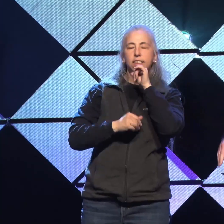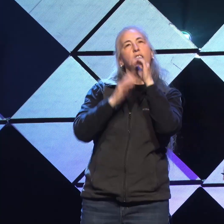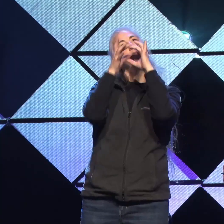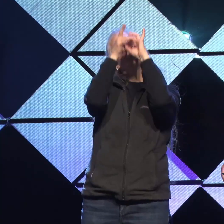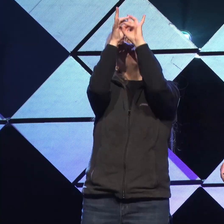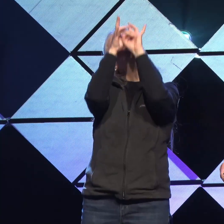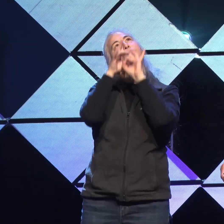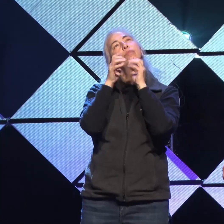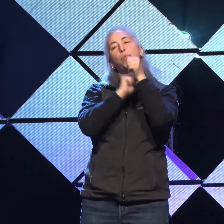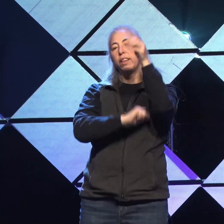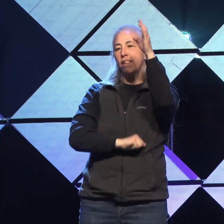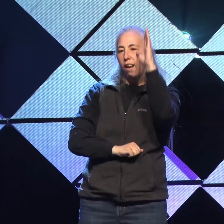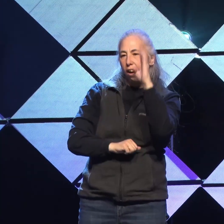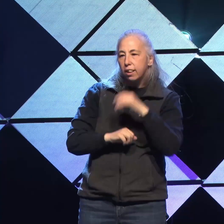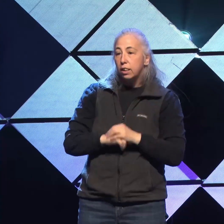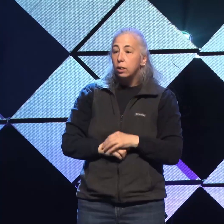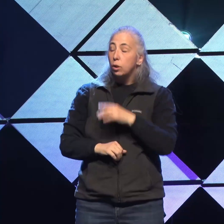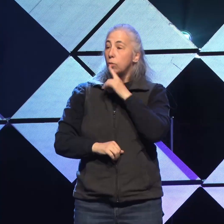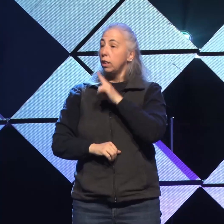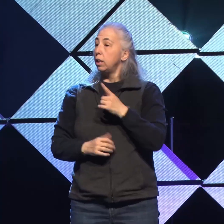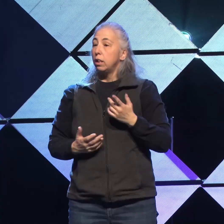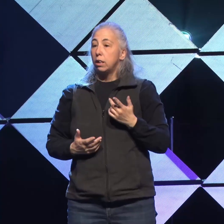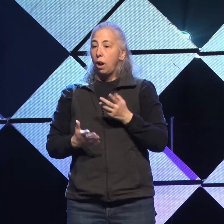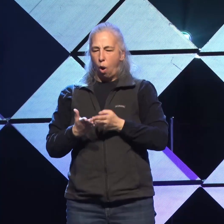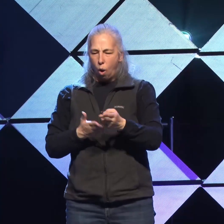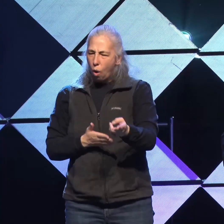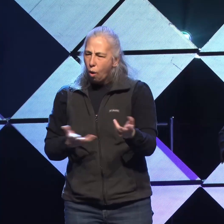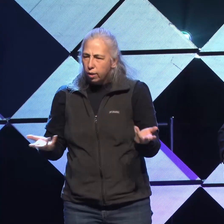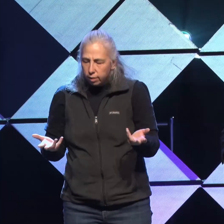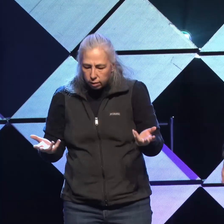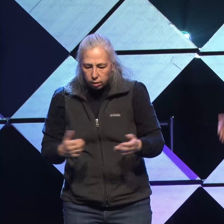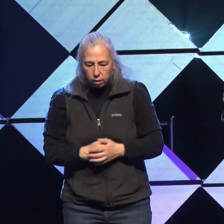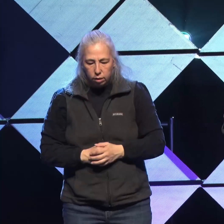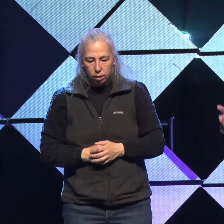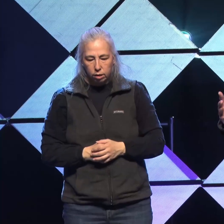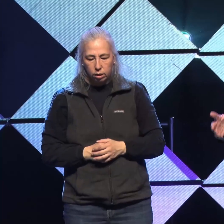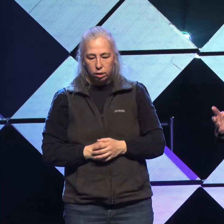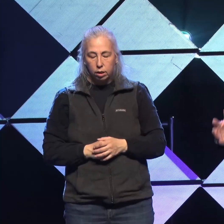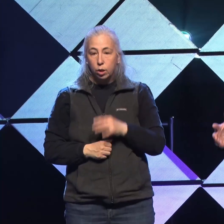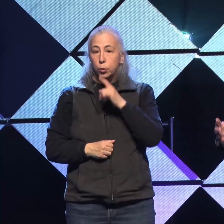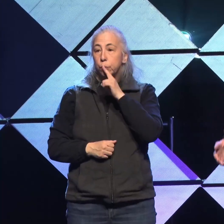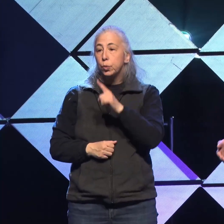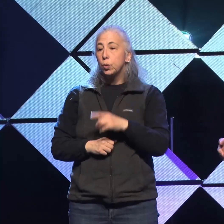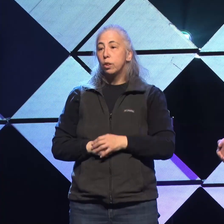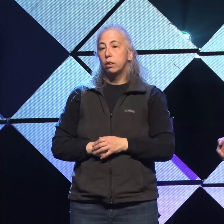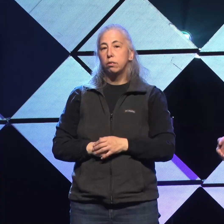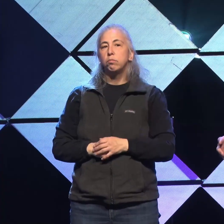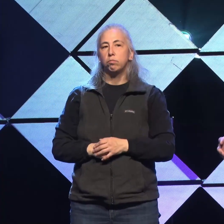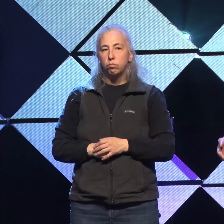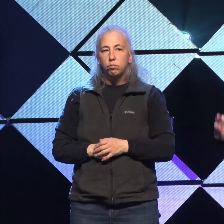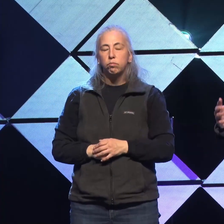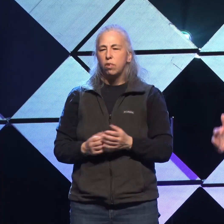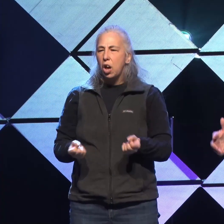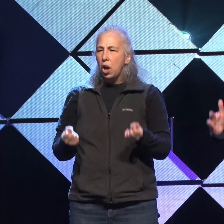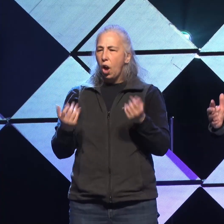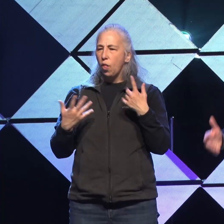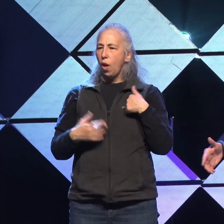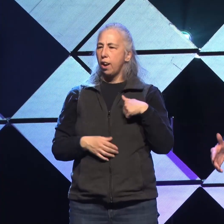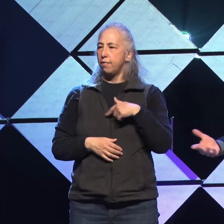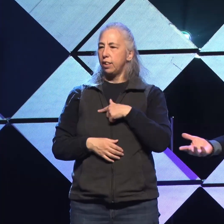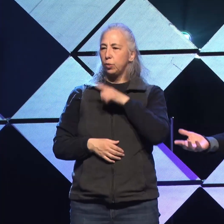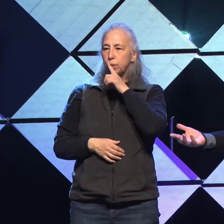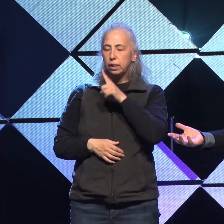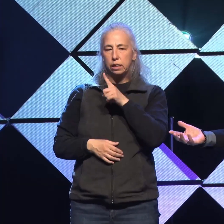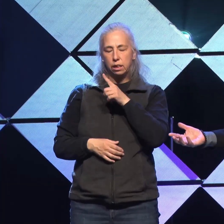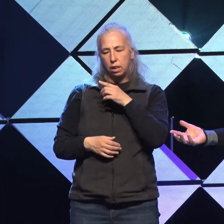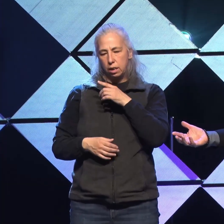here. Let's just be honest. Truth is, most of us have a hard time admitting our